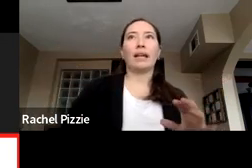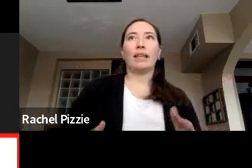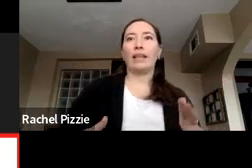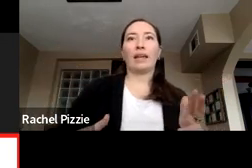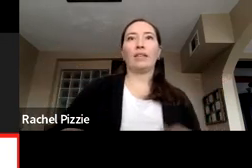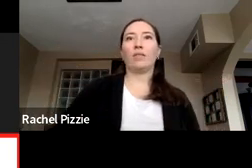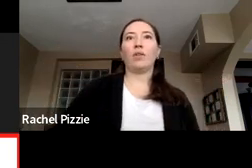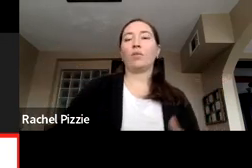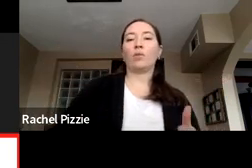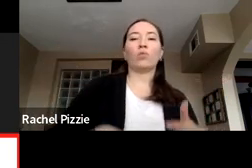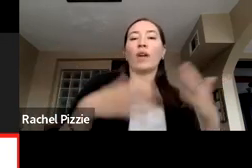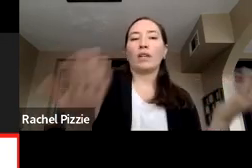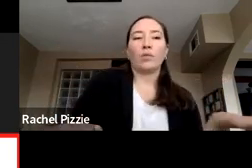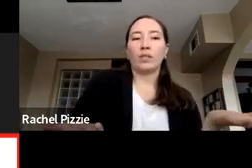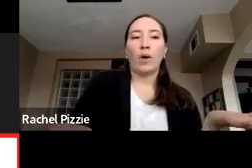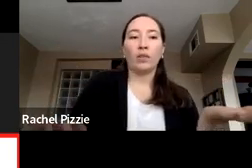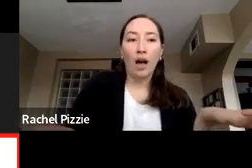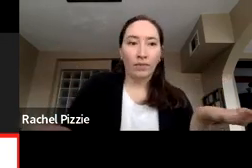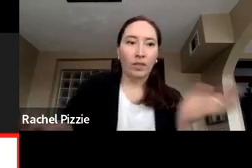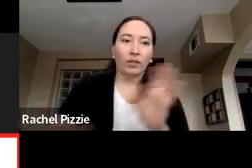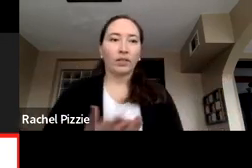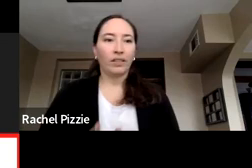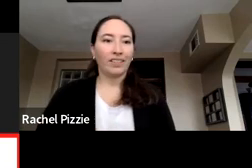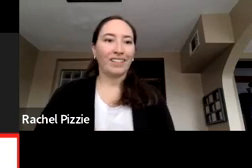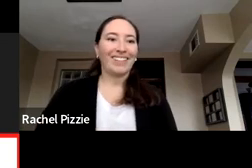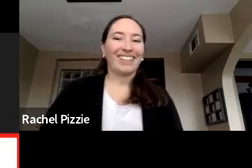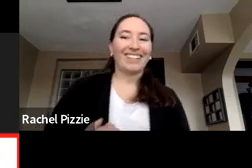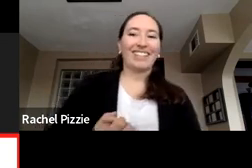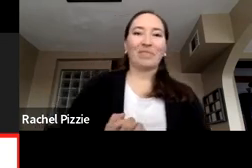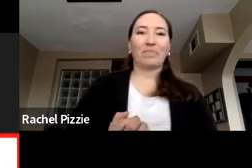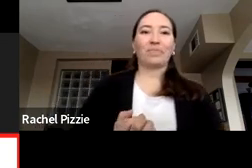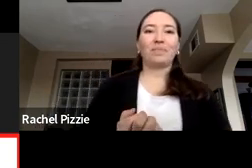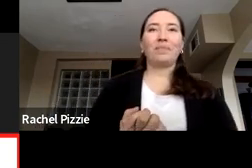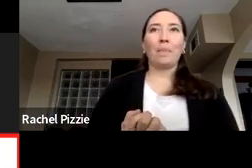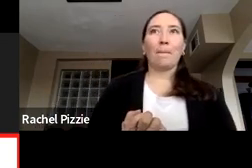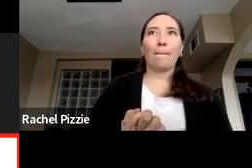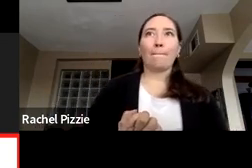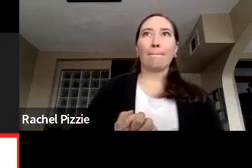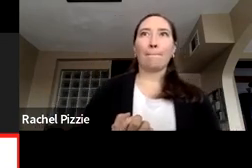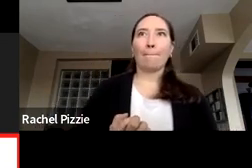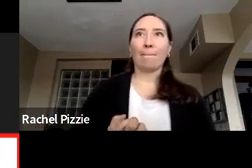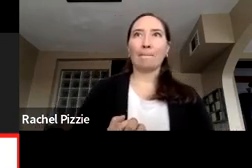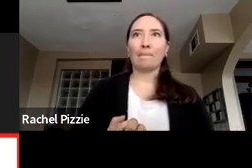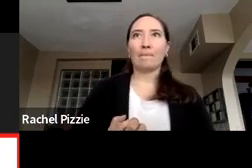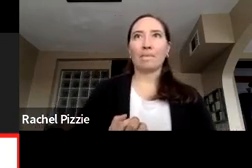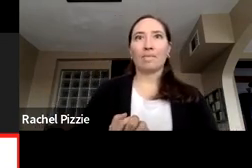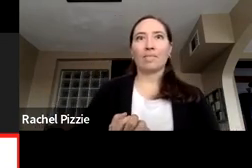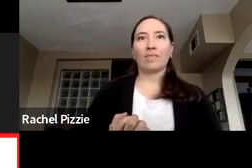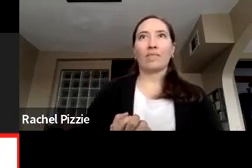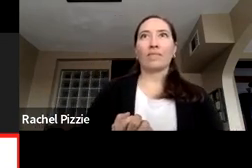lines, they can write you a small novel.